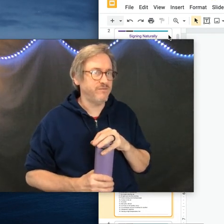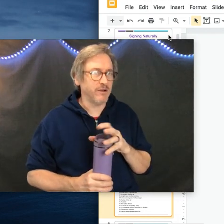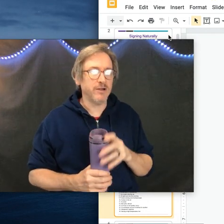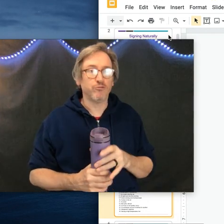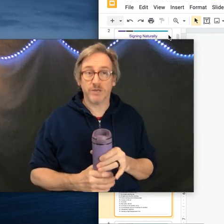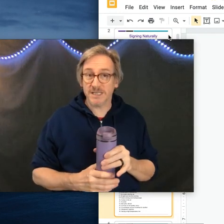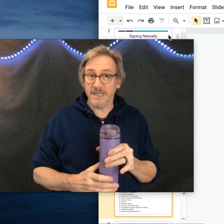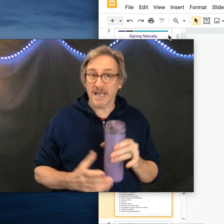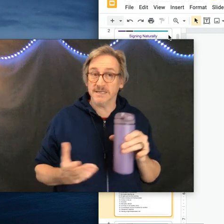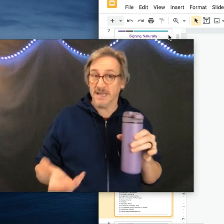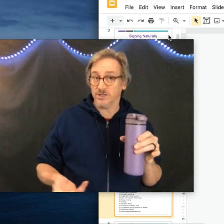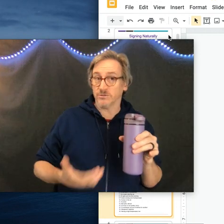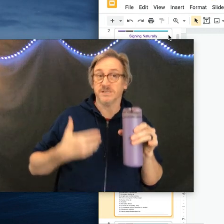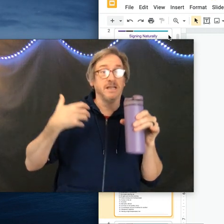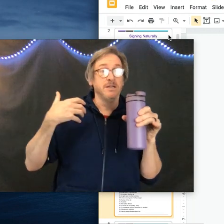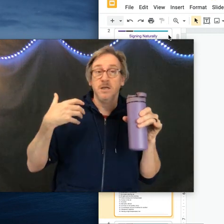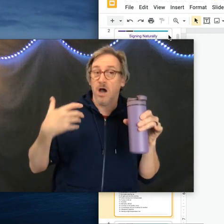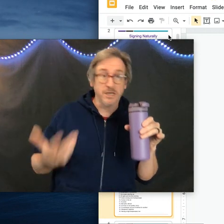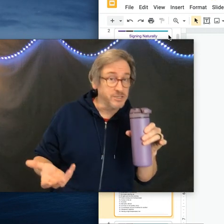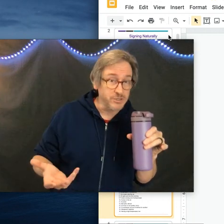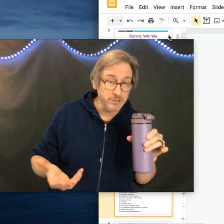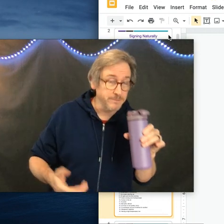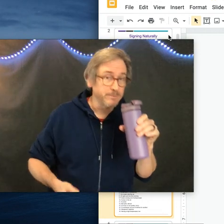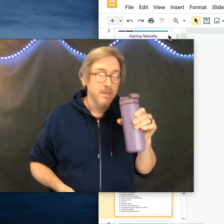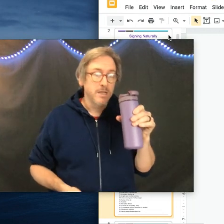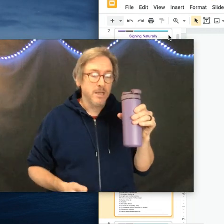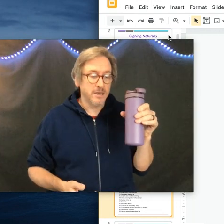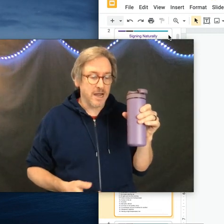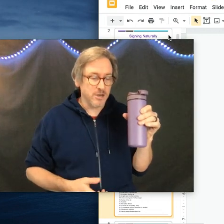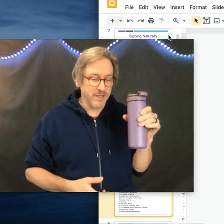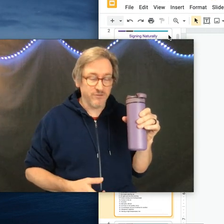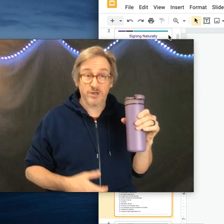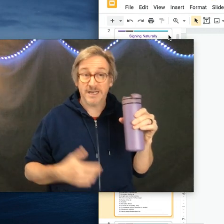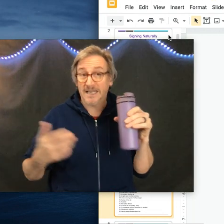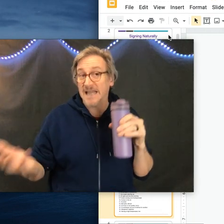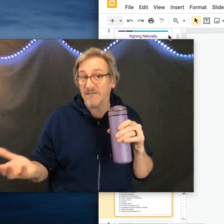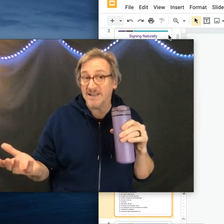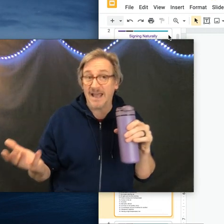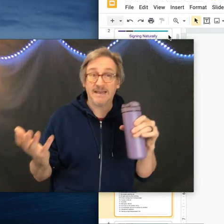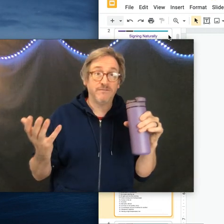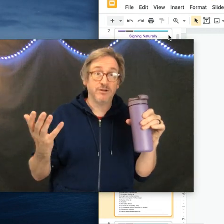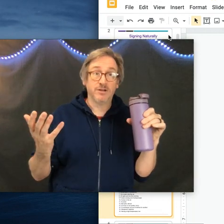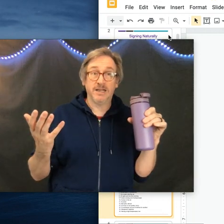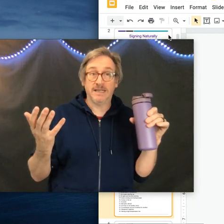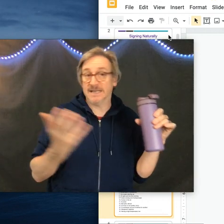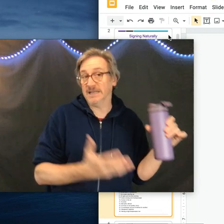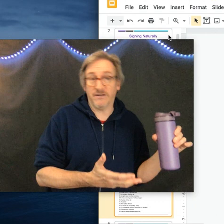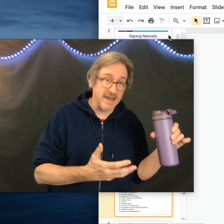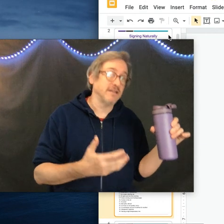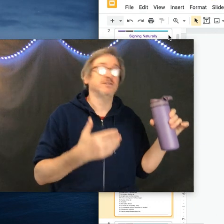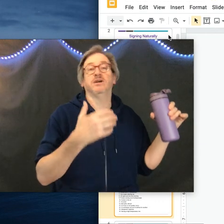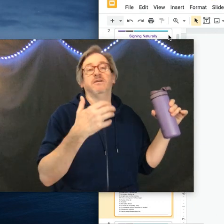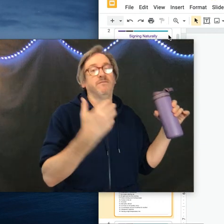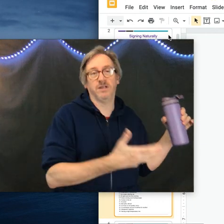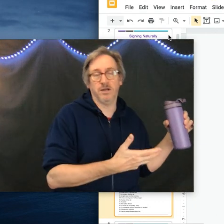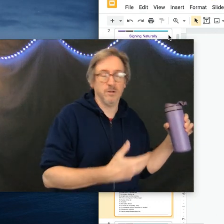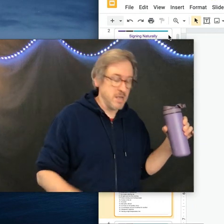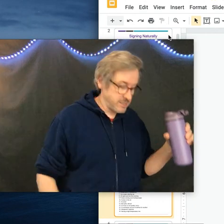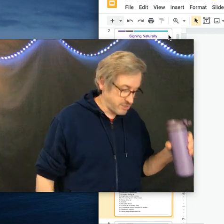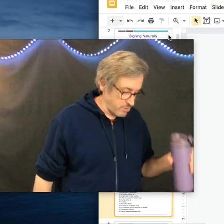oftentimes very risky and dangerous and uncertain, and not knowing if you're going to get laughed at, if you're going to get taken advantage